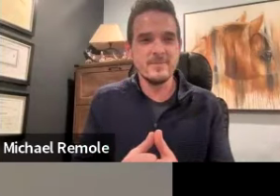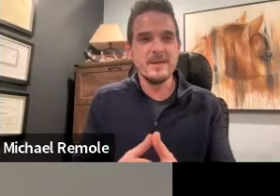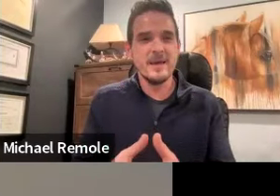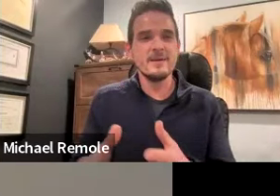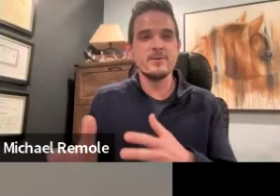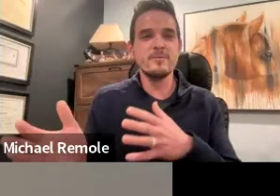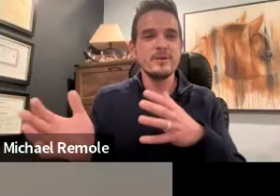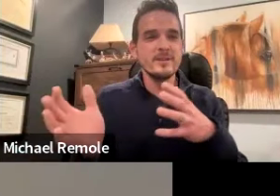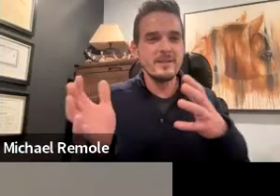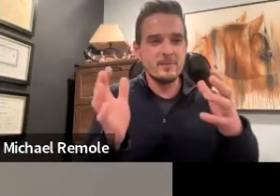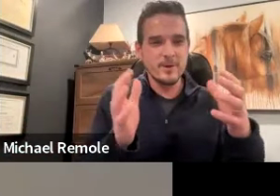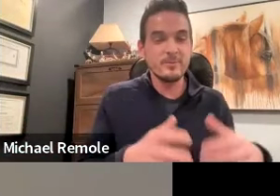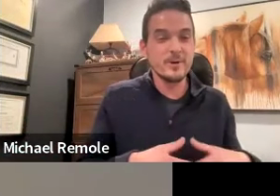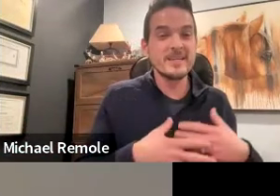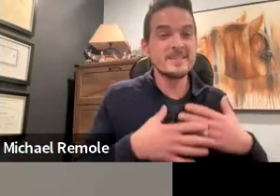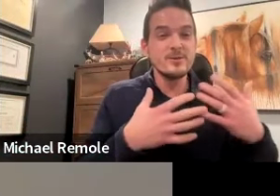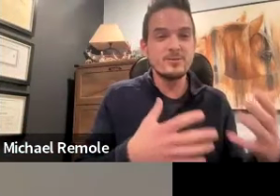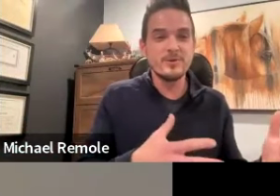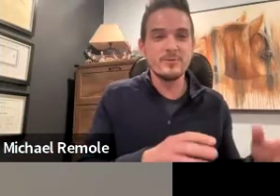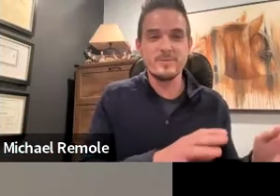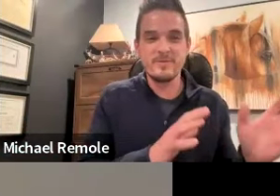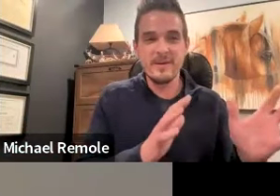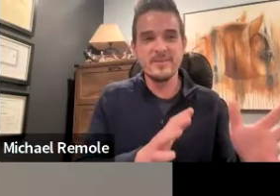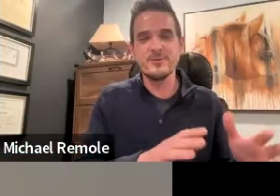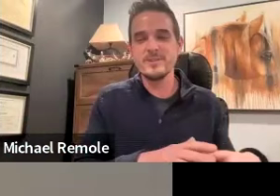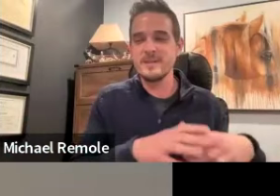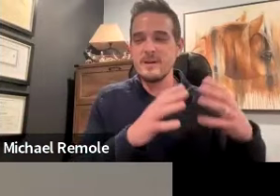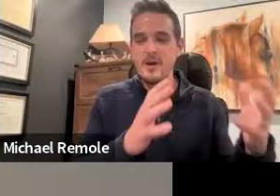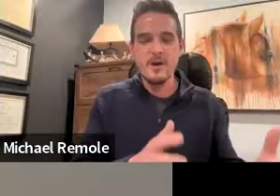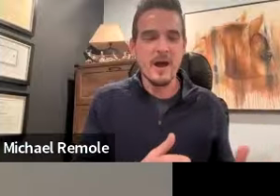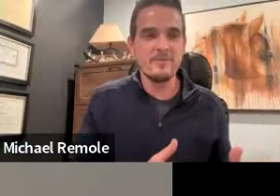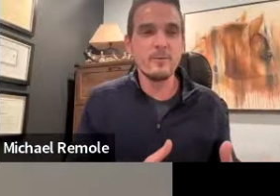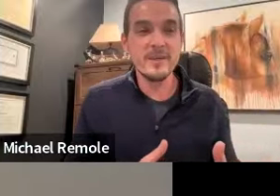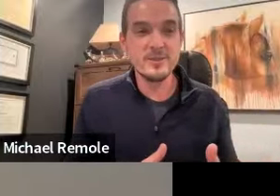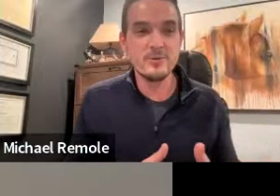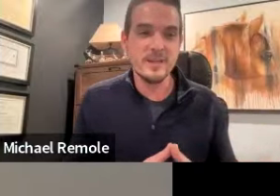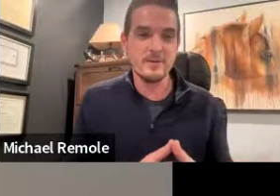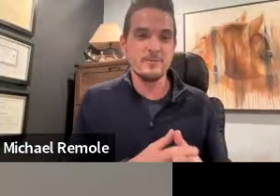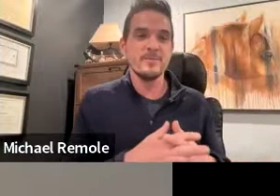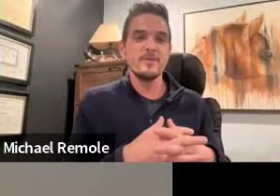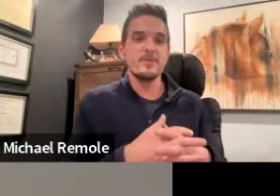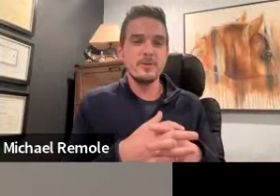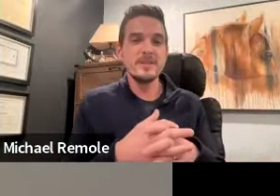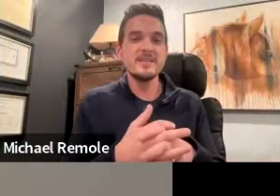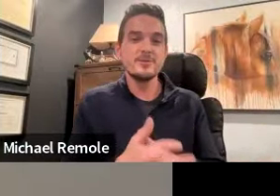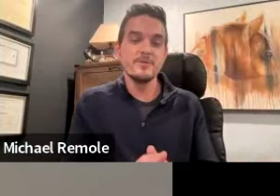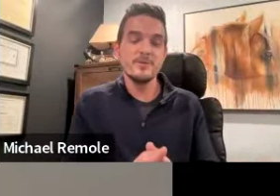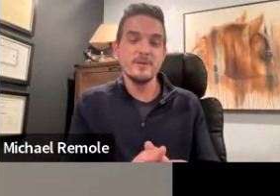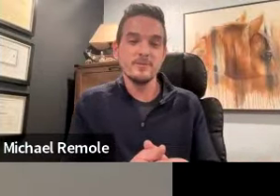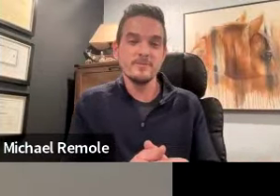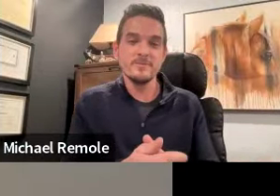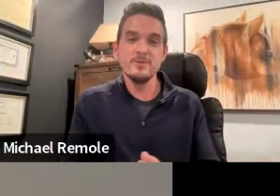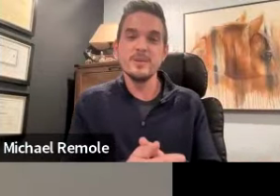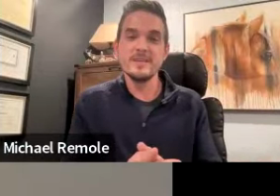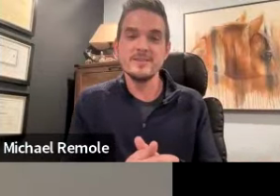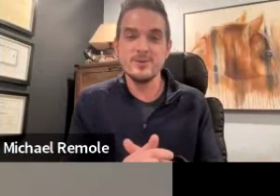see, and then we're gonna breathe. We're gonna continue to breathe through this, but 5 things you can see, 4 things you can hear, 3 things you can